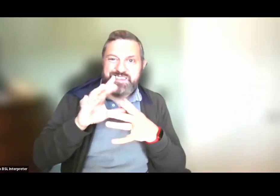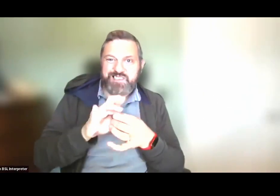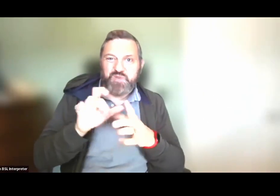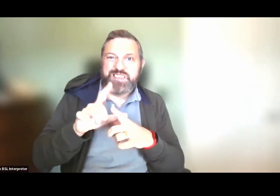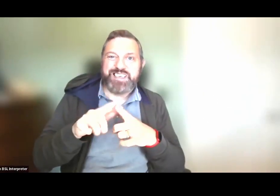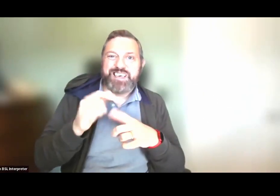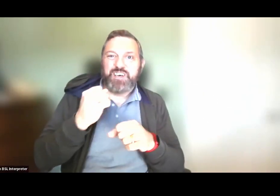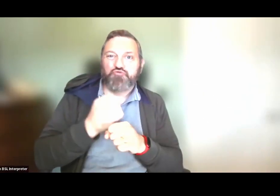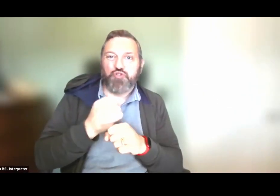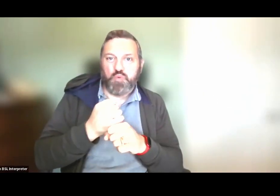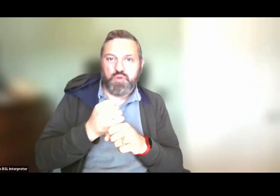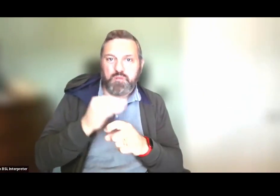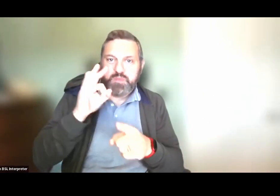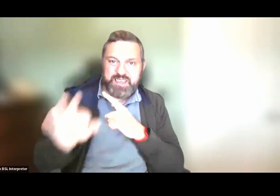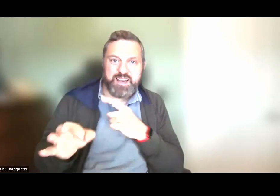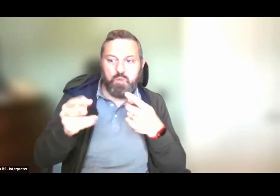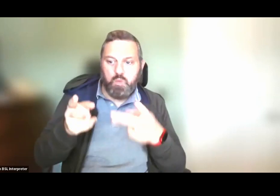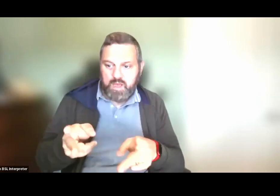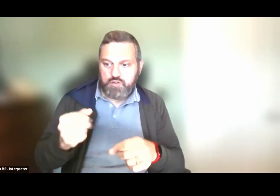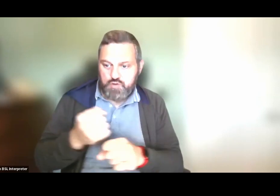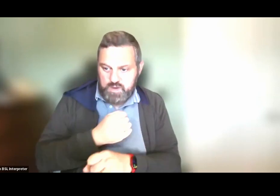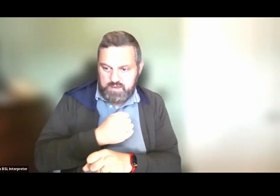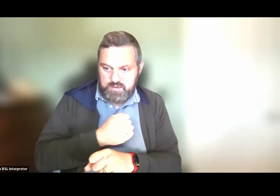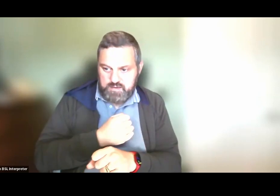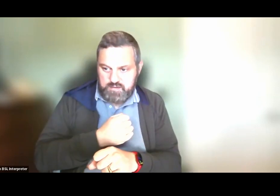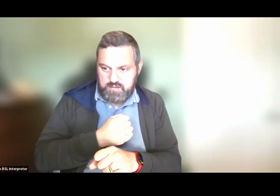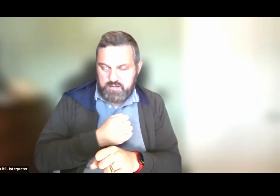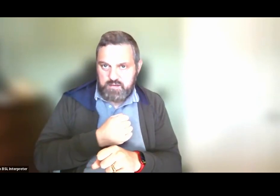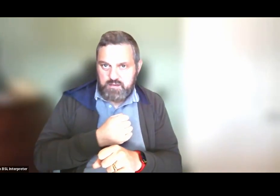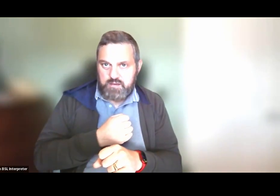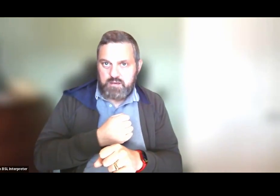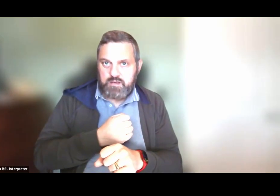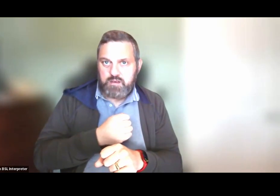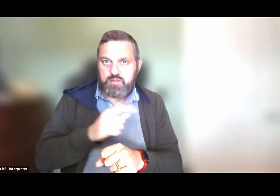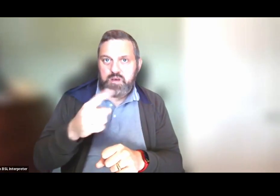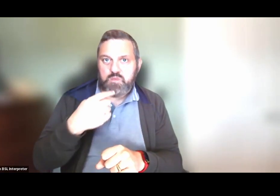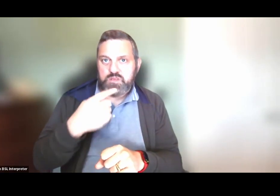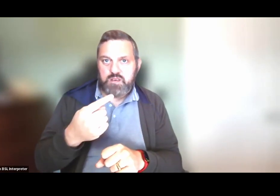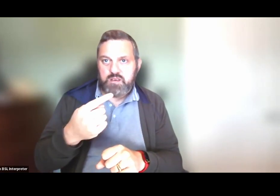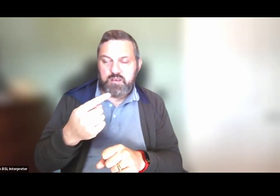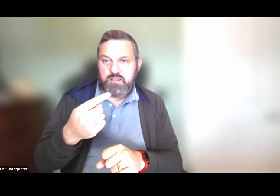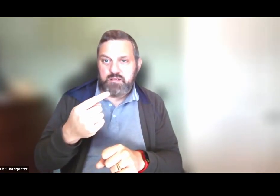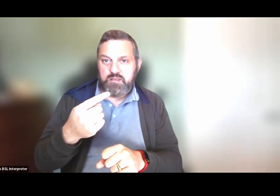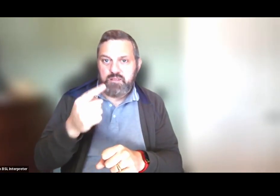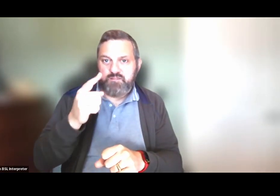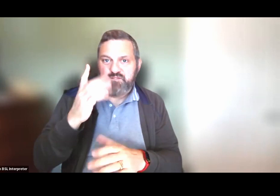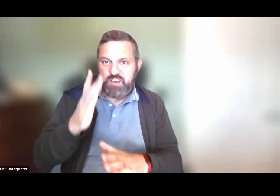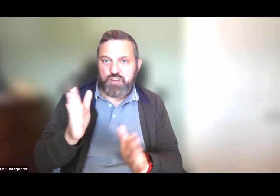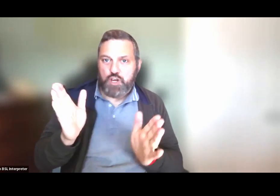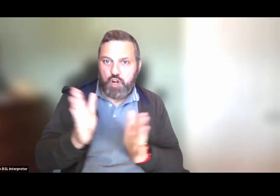Degrowth specifies a particular means of going about doing it. Very, very closely related. So I would say they are very closely